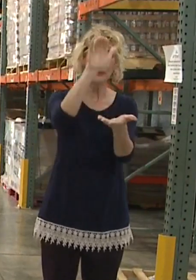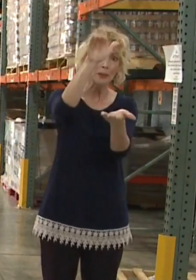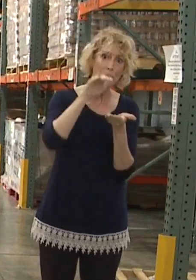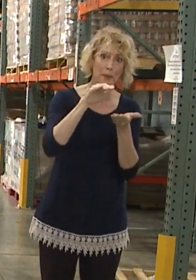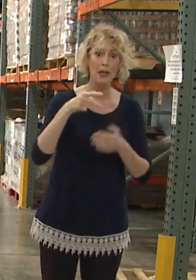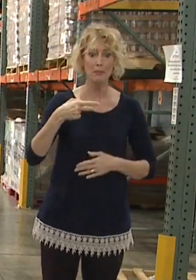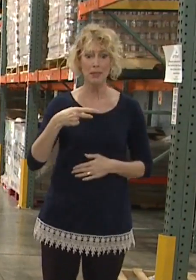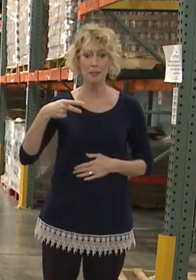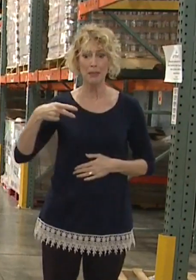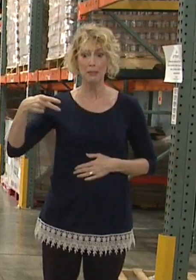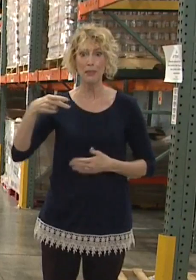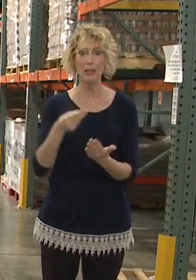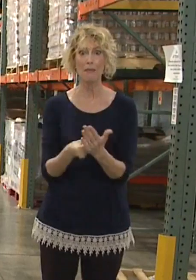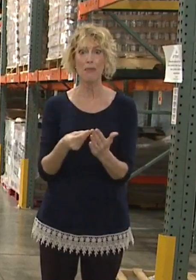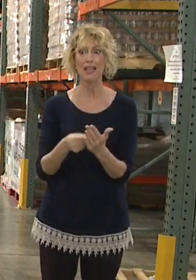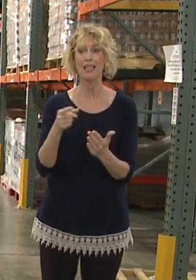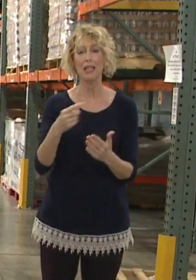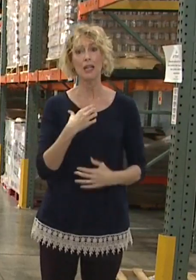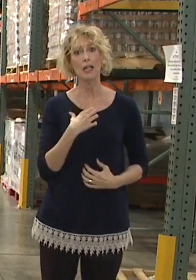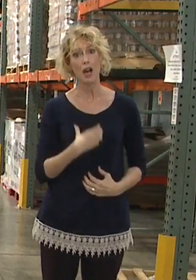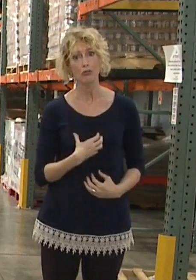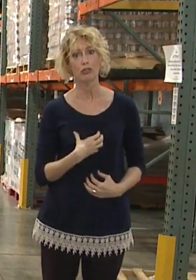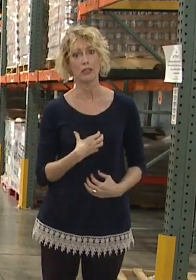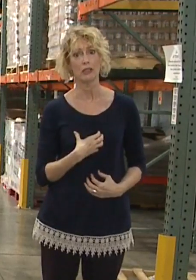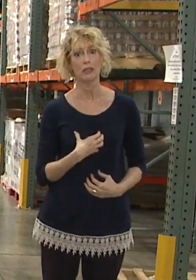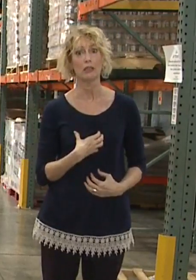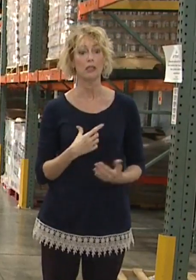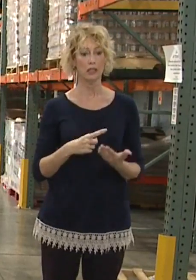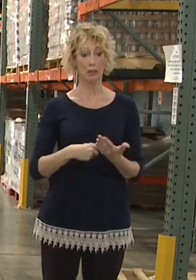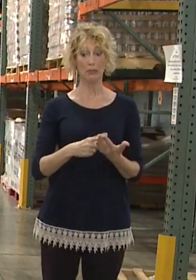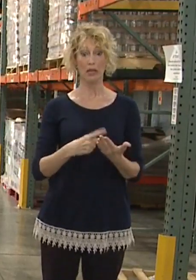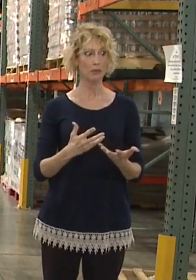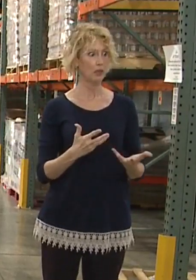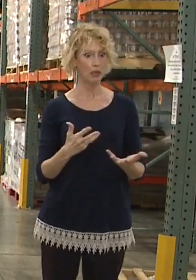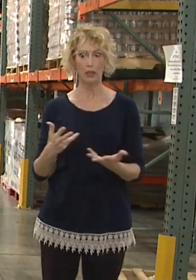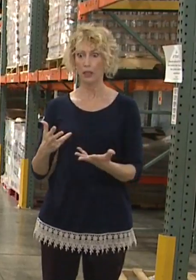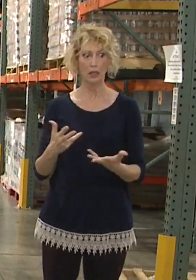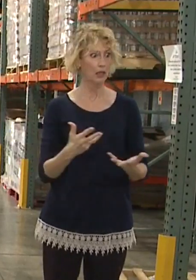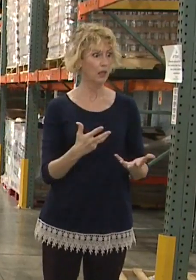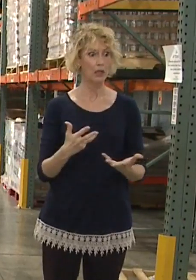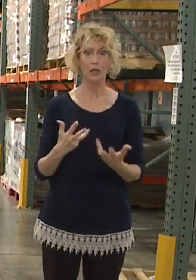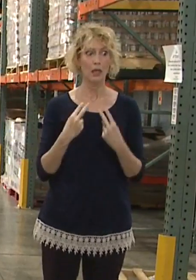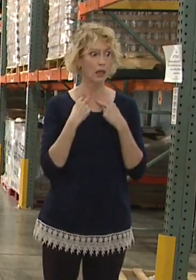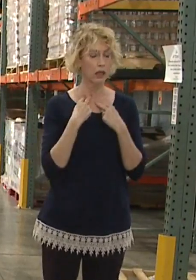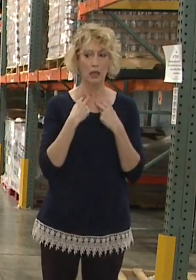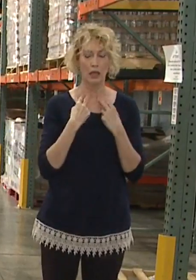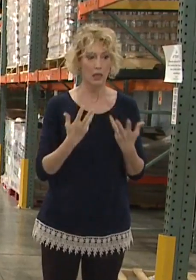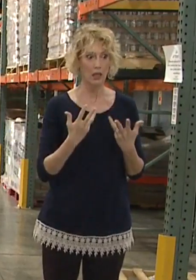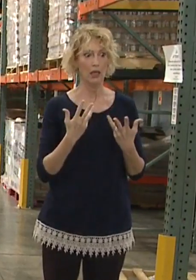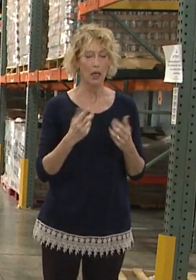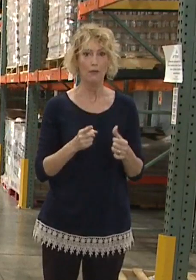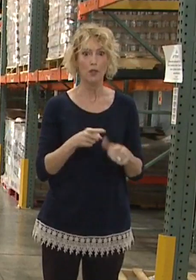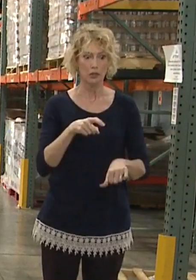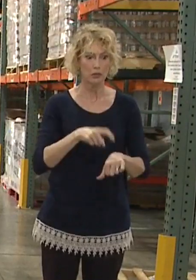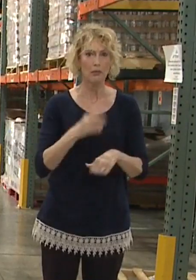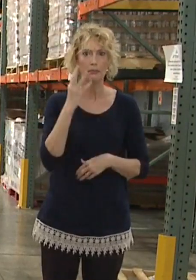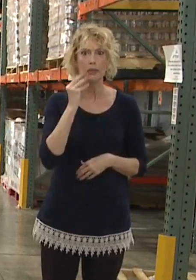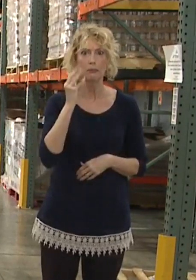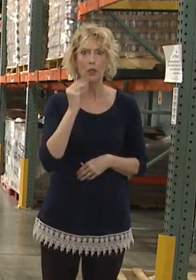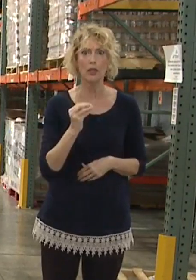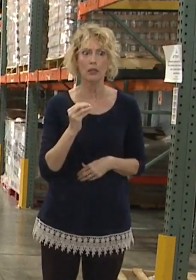federal government, they were going hungry. And at times they didn't know where to go because they had never had to go anywhere for food